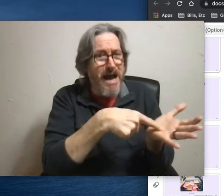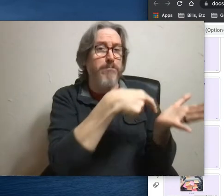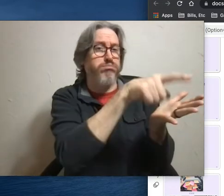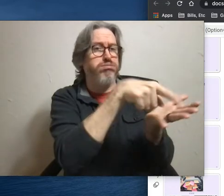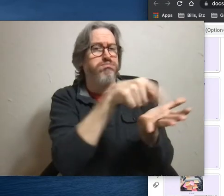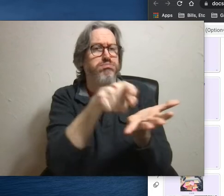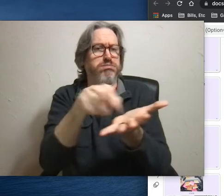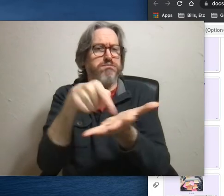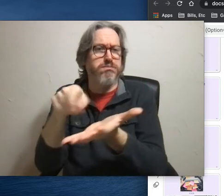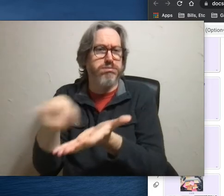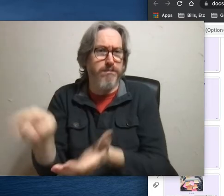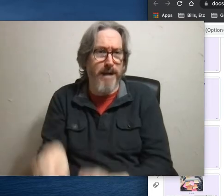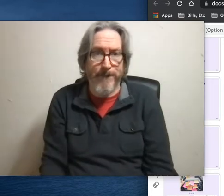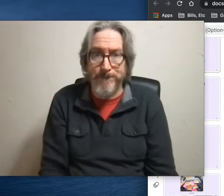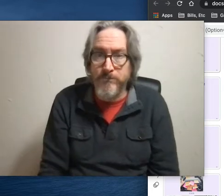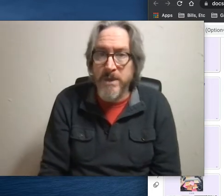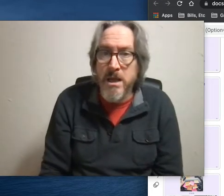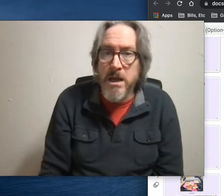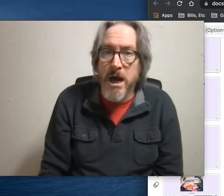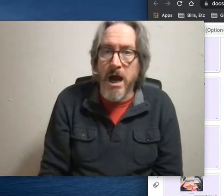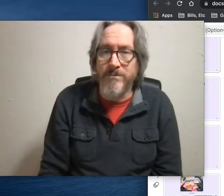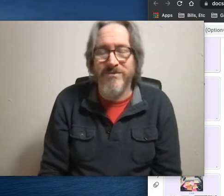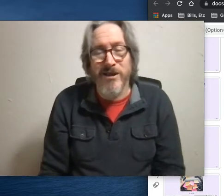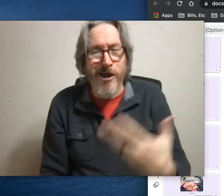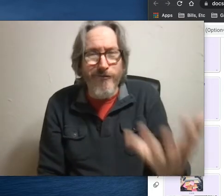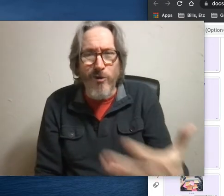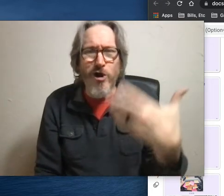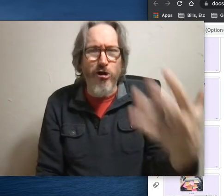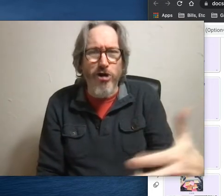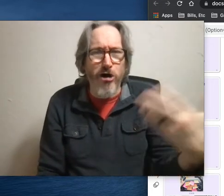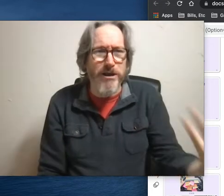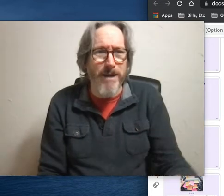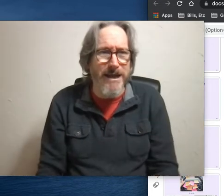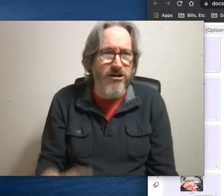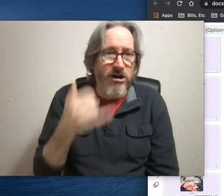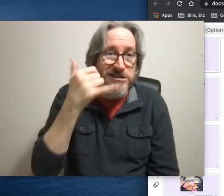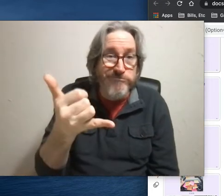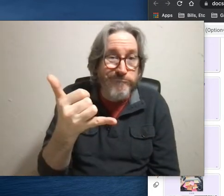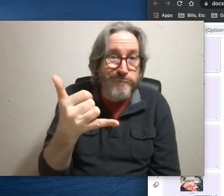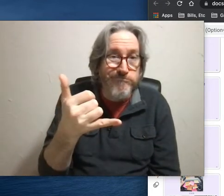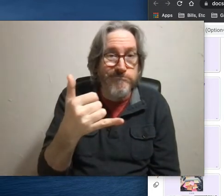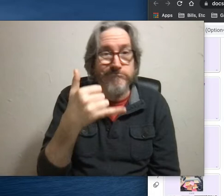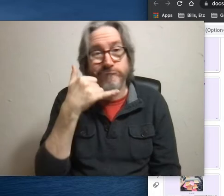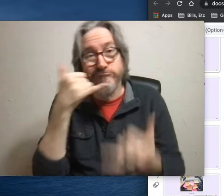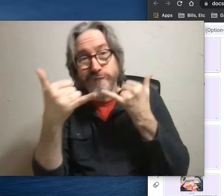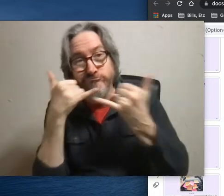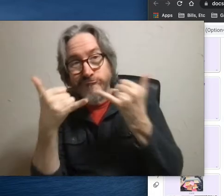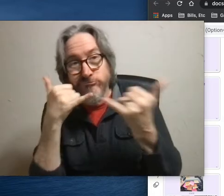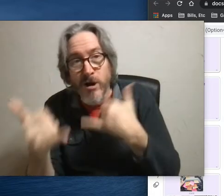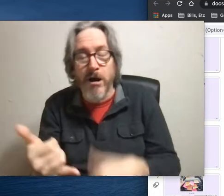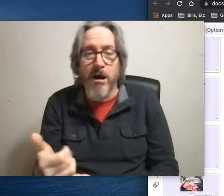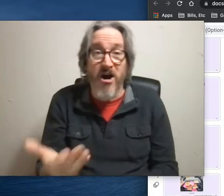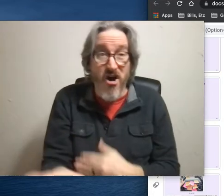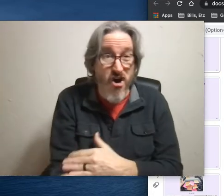Bills, I pay. Phone call, calling, making calls.